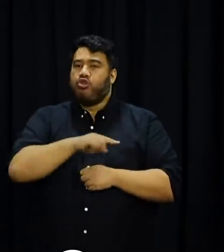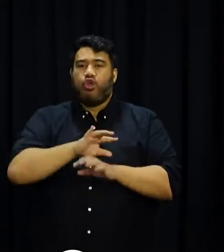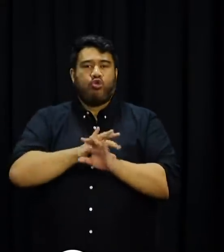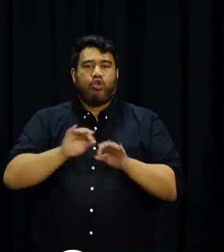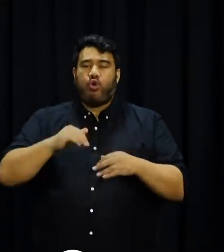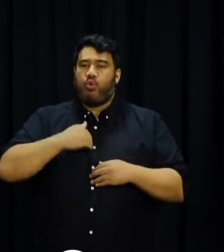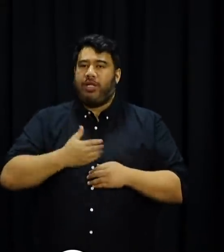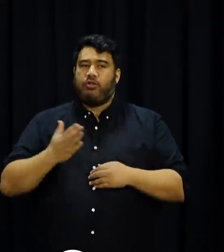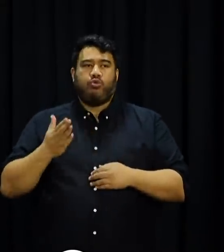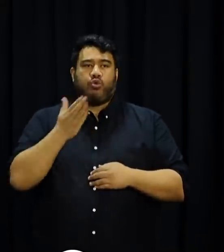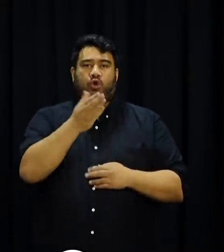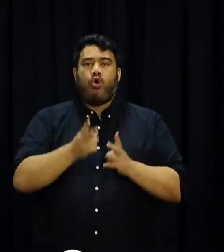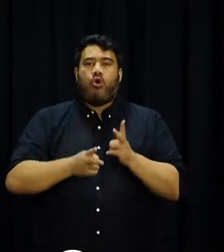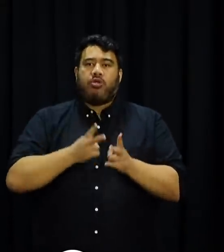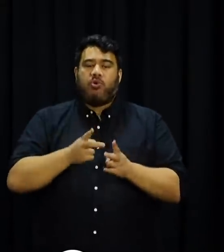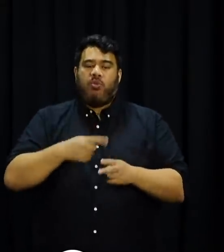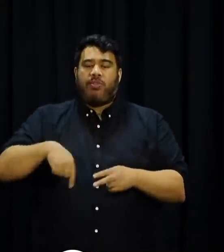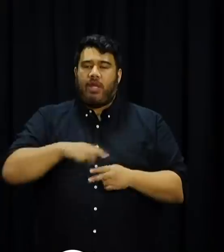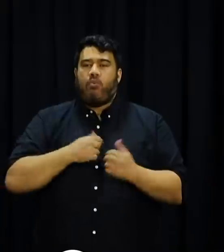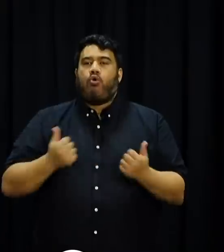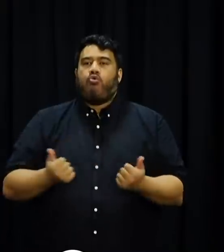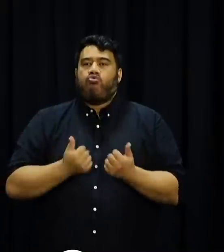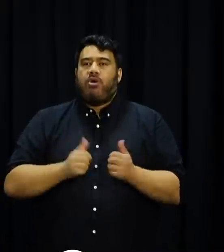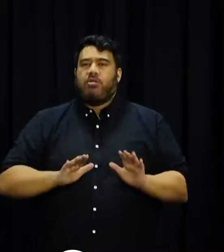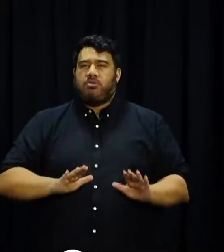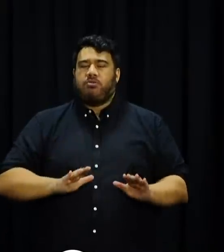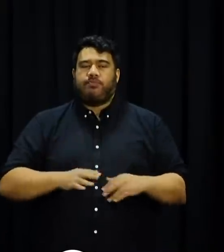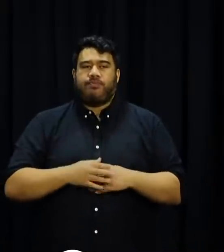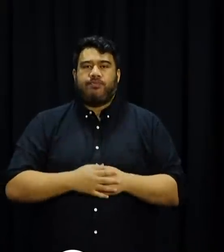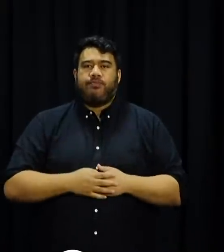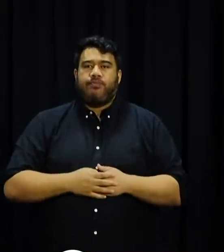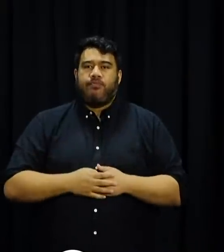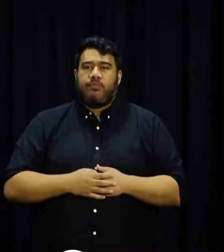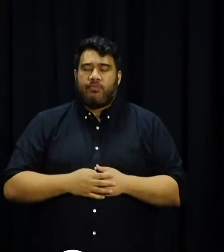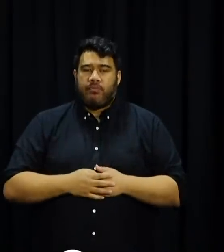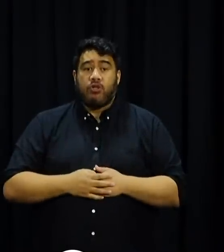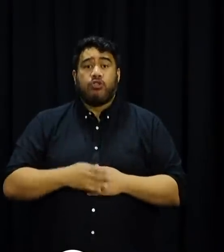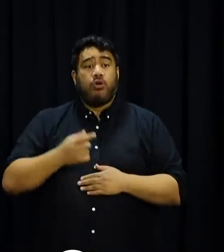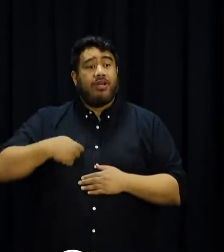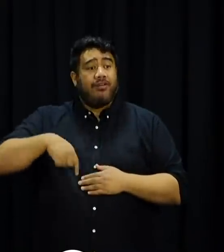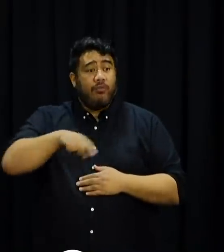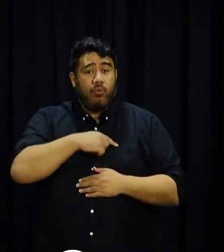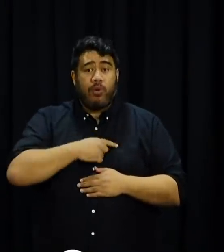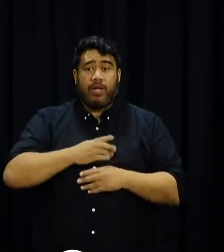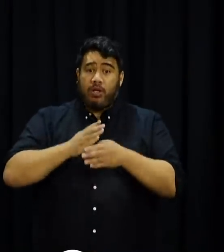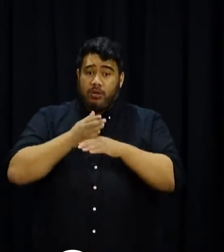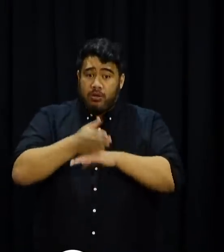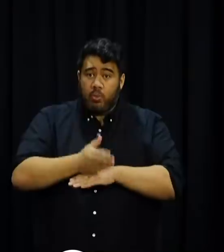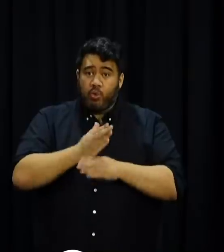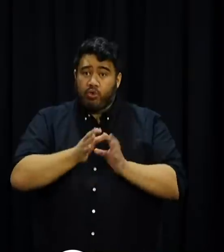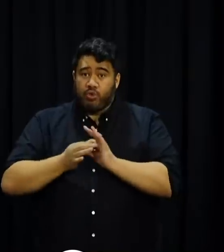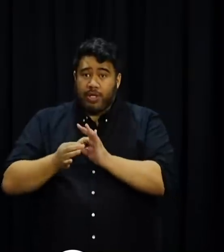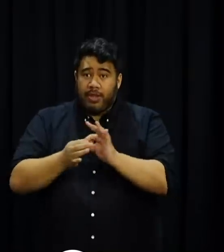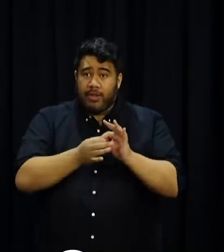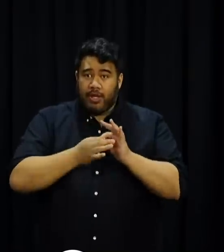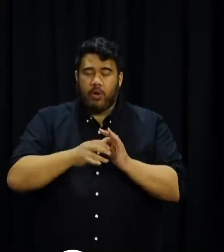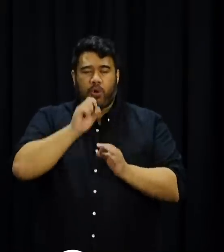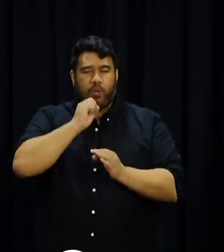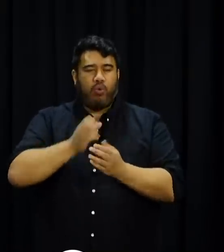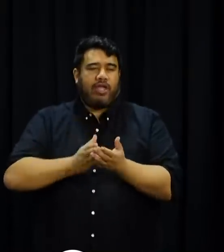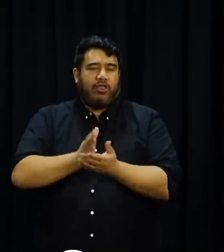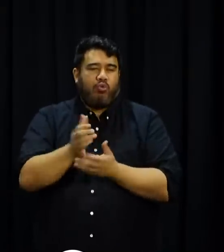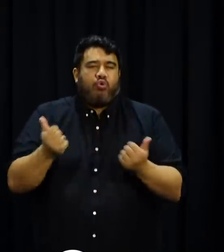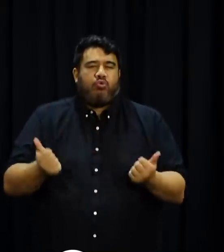presently. So plans are in place to protect our communities, and if we all do our bit, we will get through this. I know that the